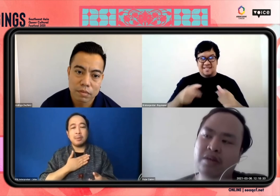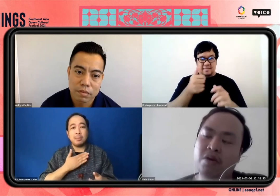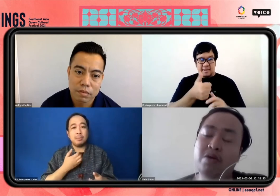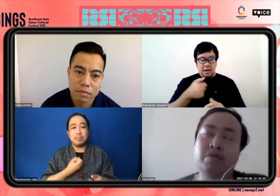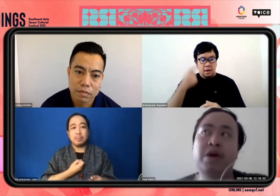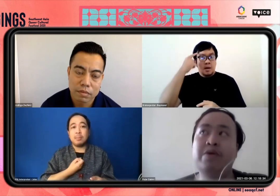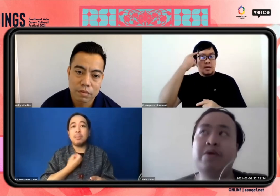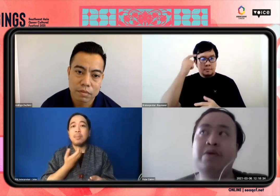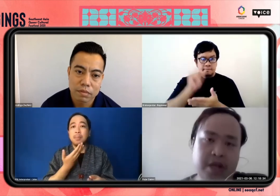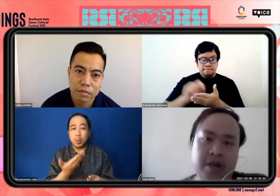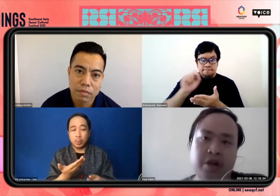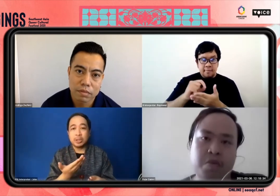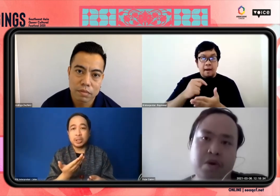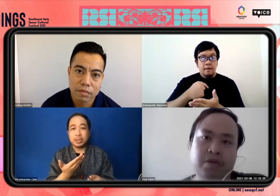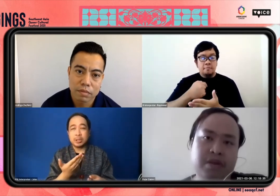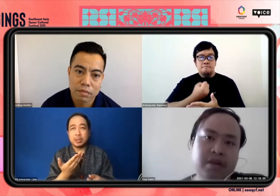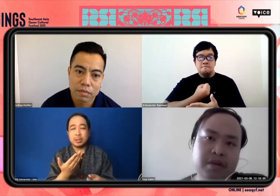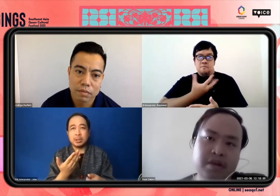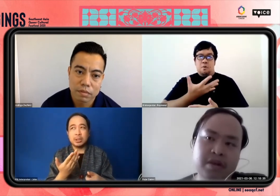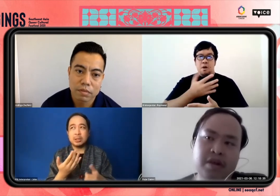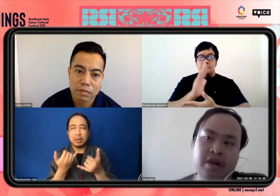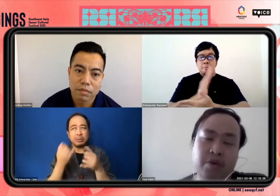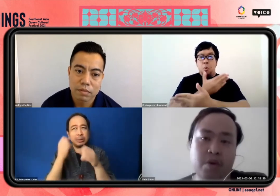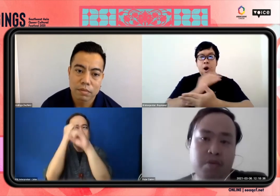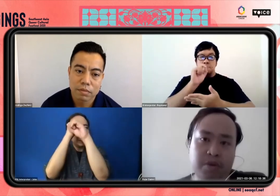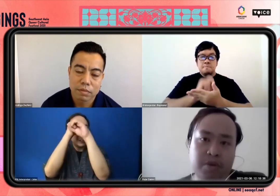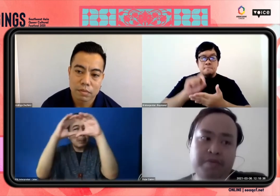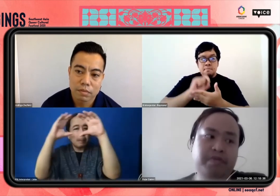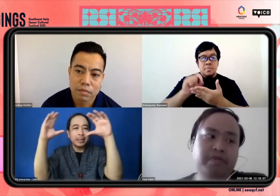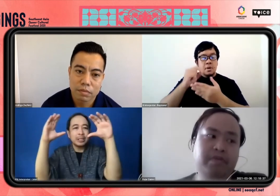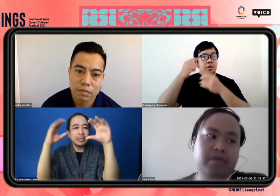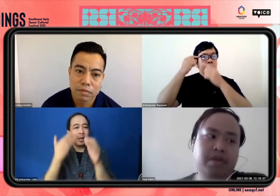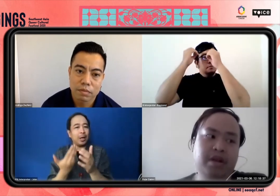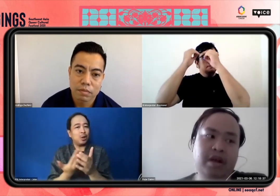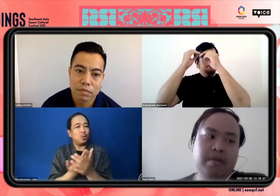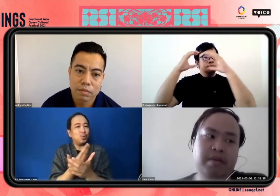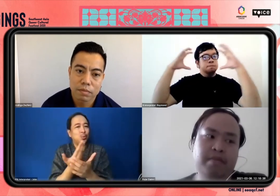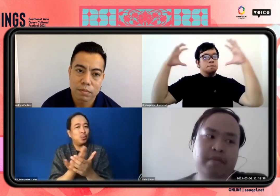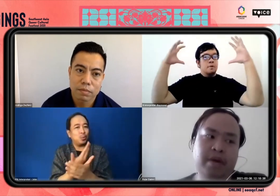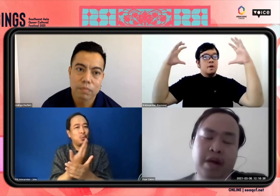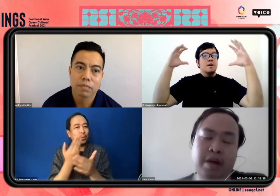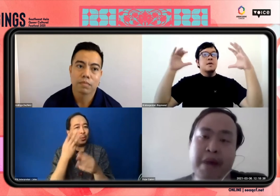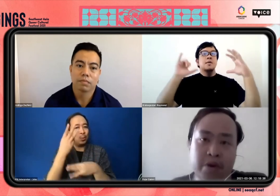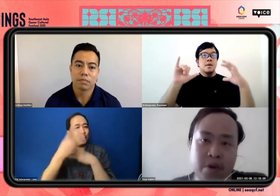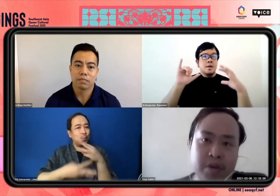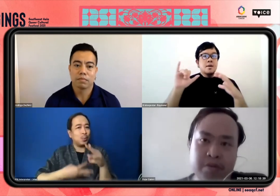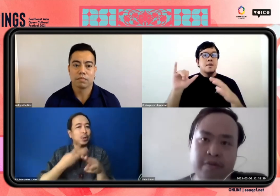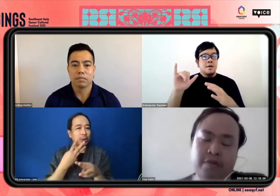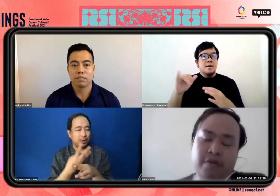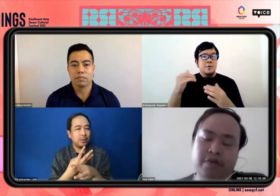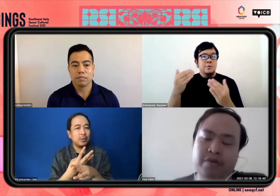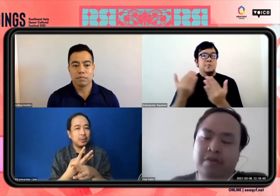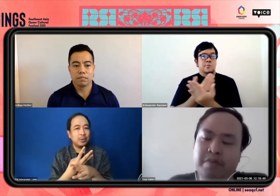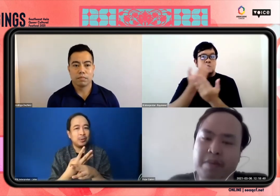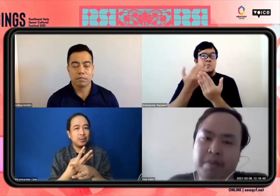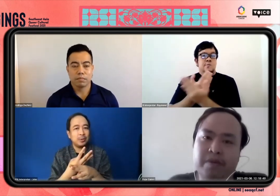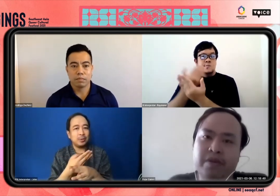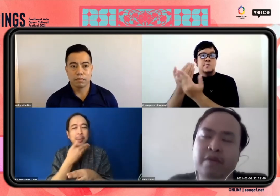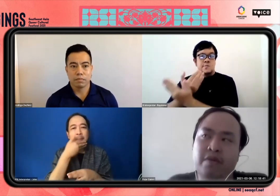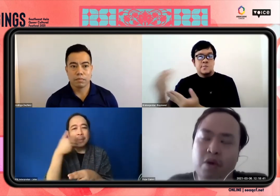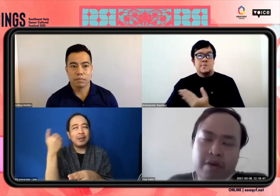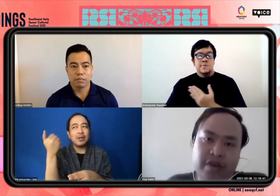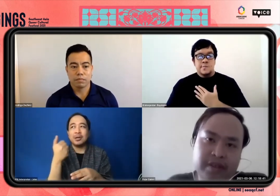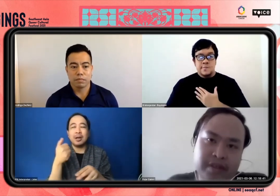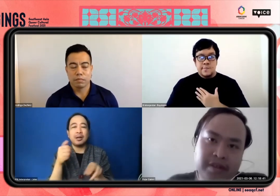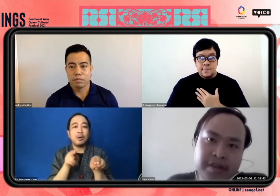reimagining, or rather imagining, a new world, a new normal, a better normal for people,